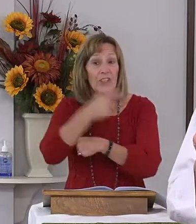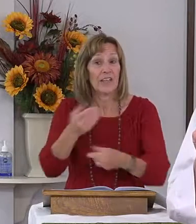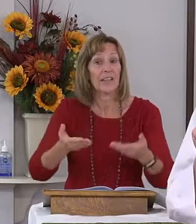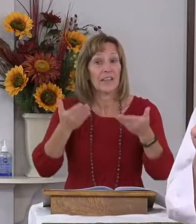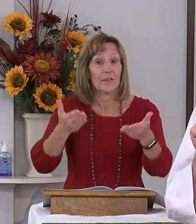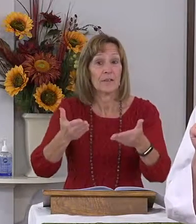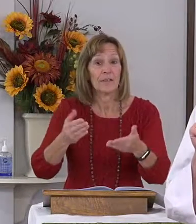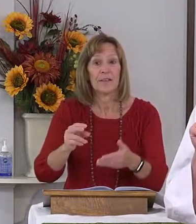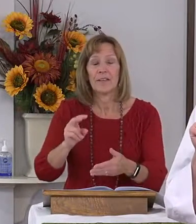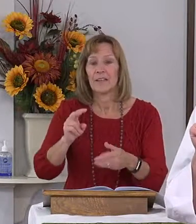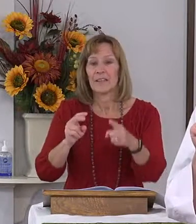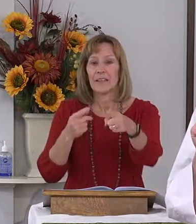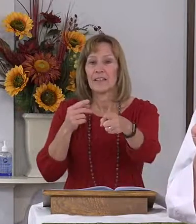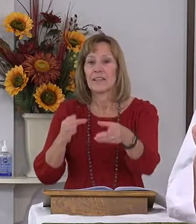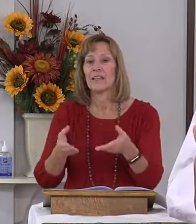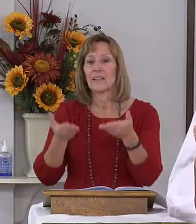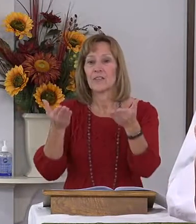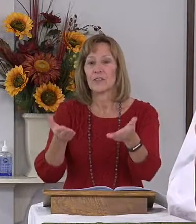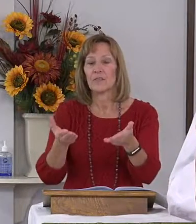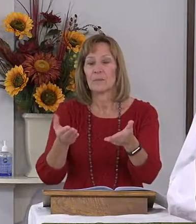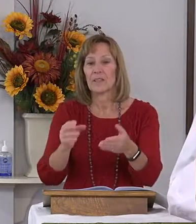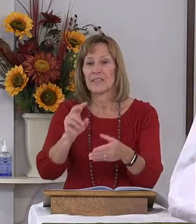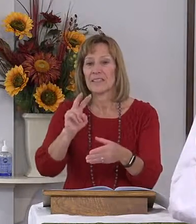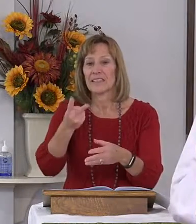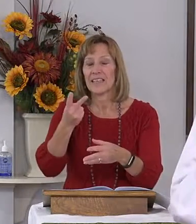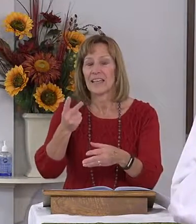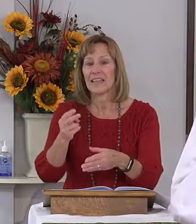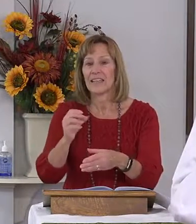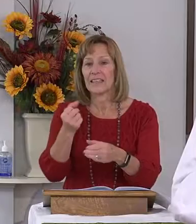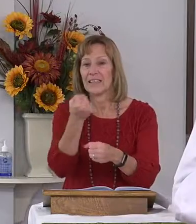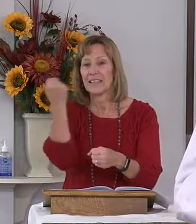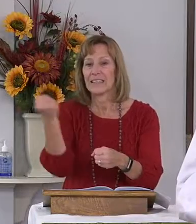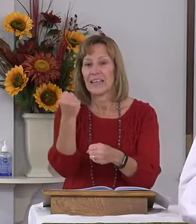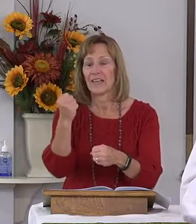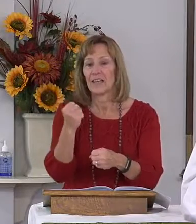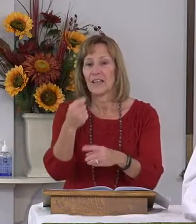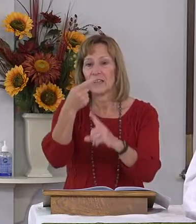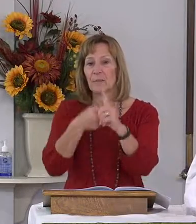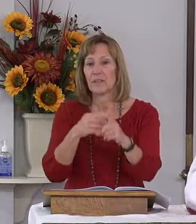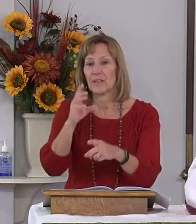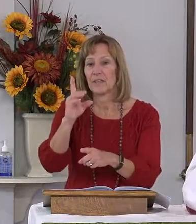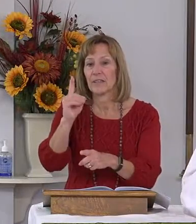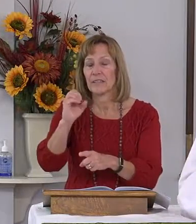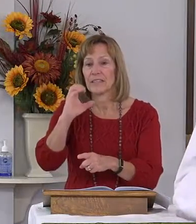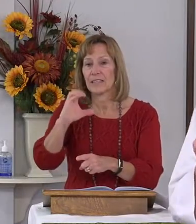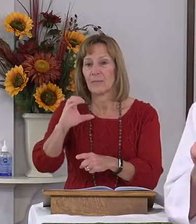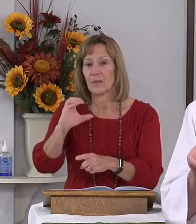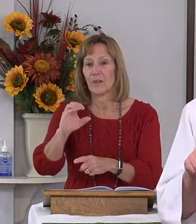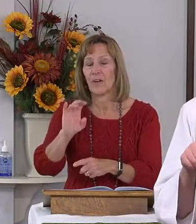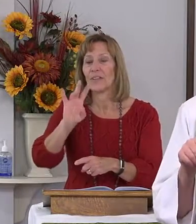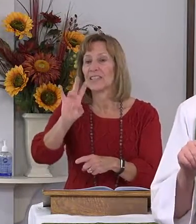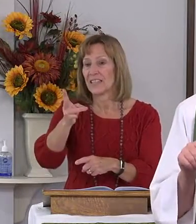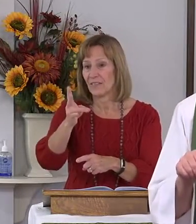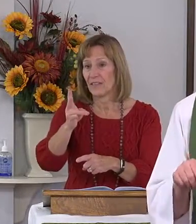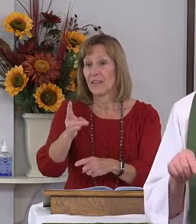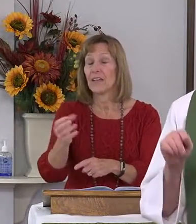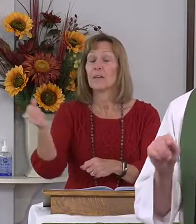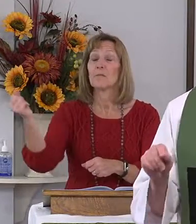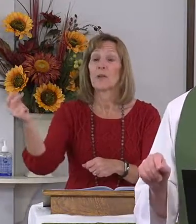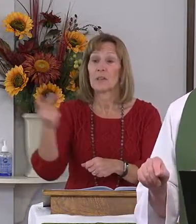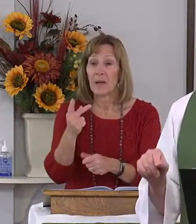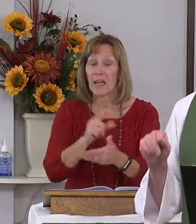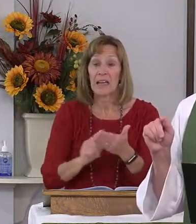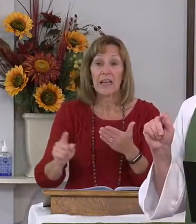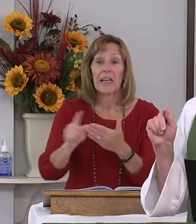second Saturday in December. Second Saturday in December on the 7th. So if they can be back